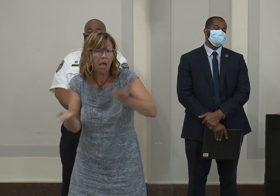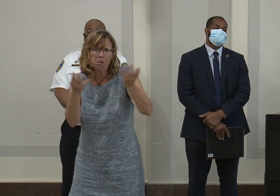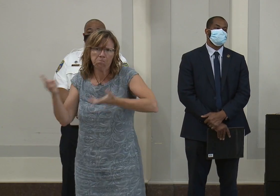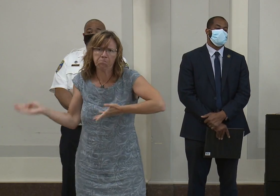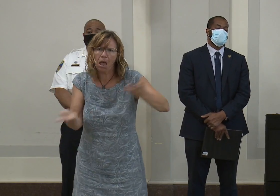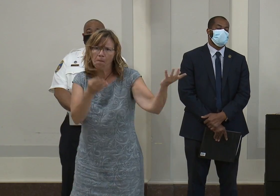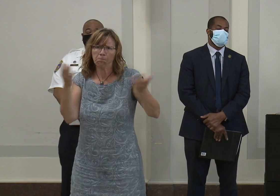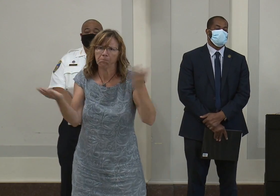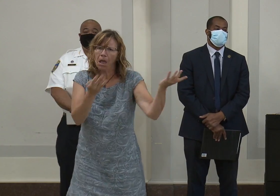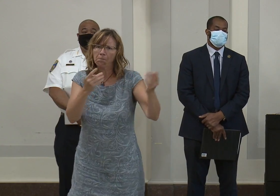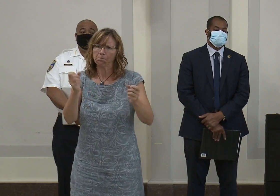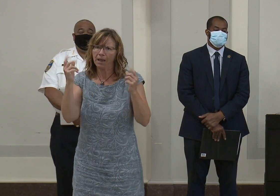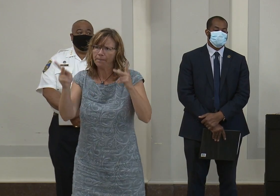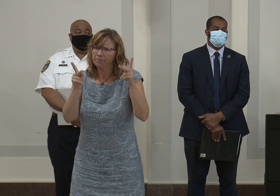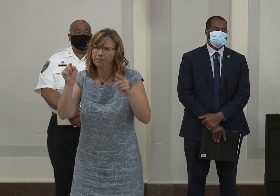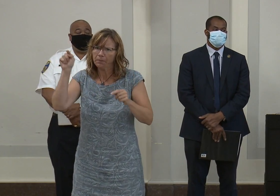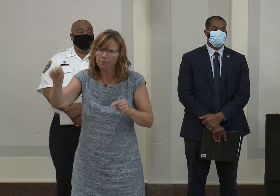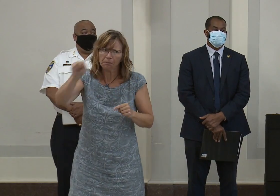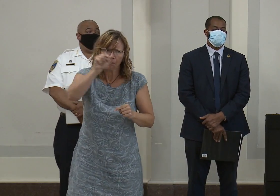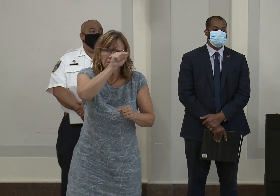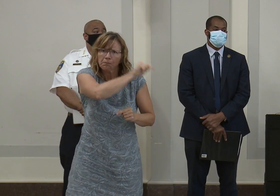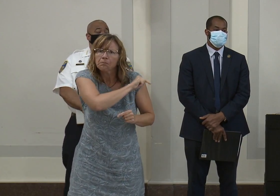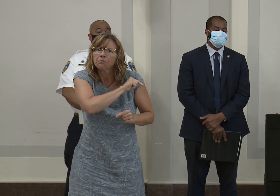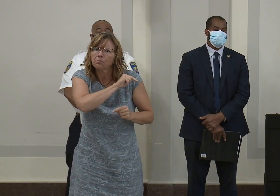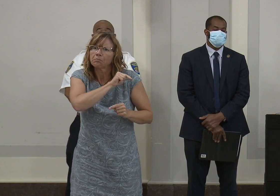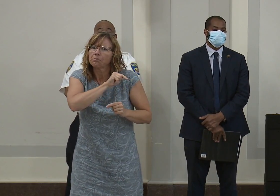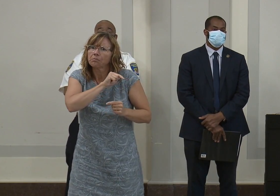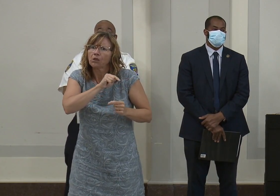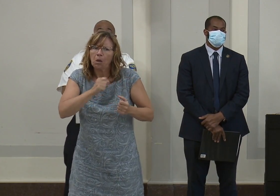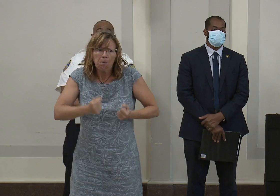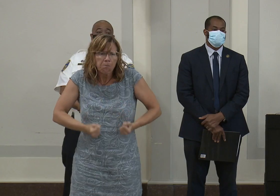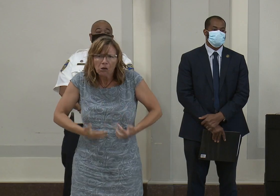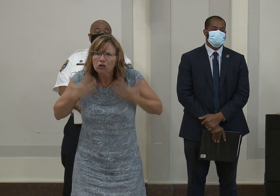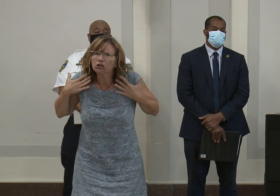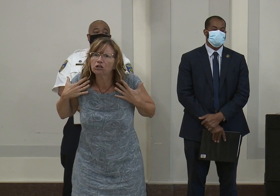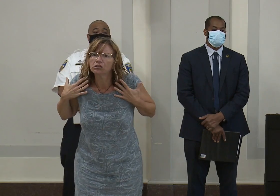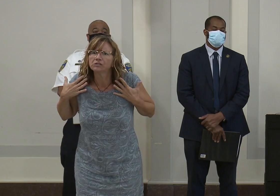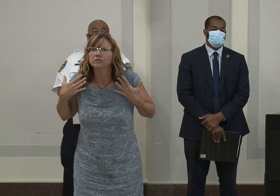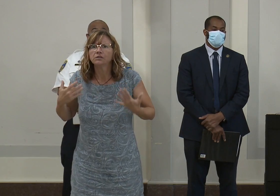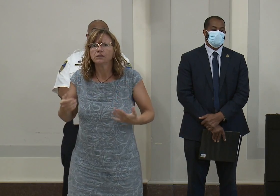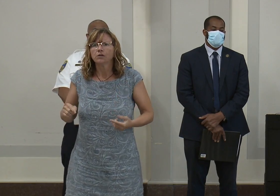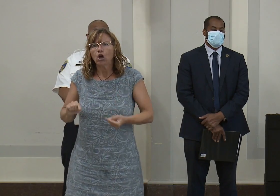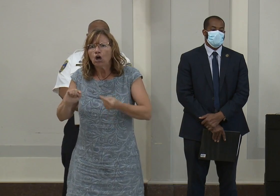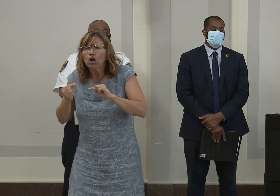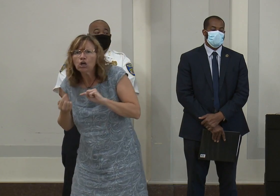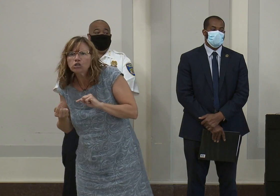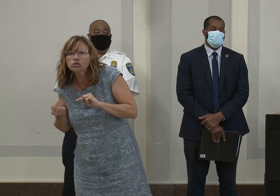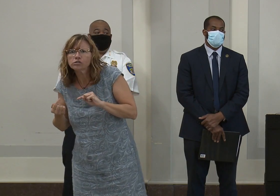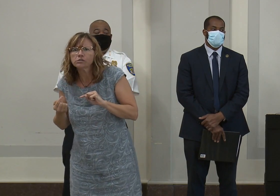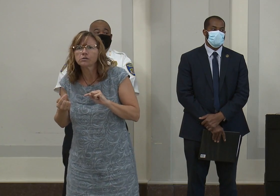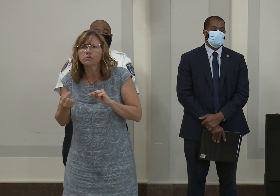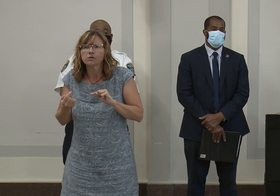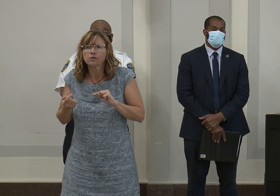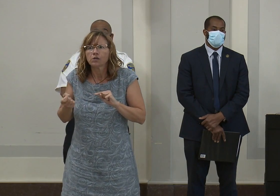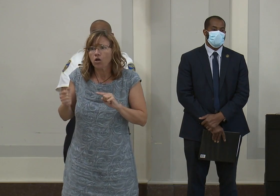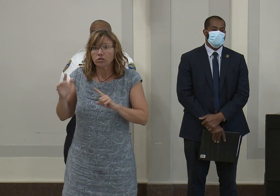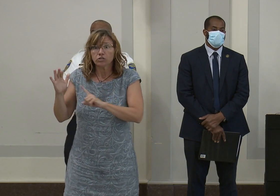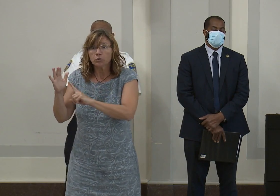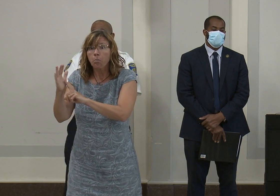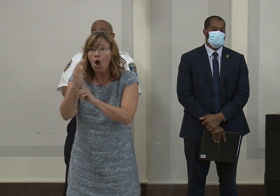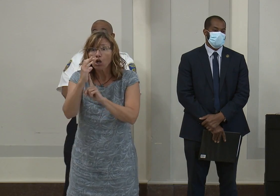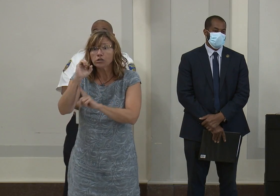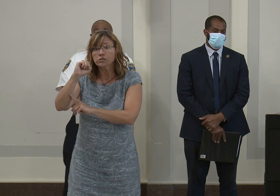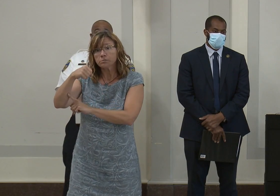Firecrackers, large and small, contribute to 11% of ER treatments. Sparklers are to be safe for